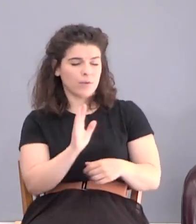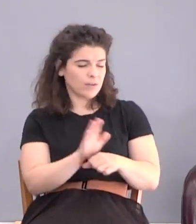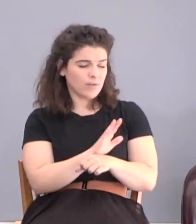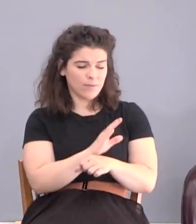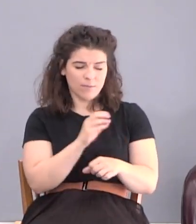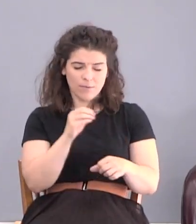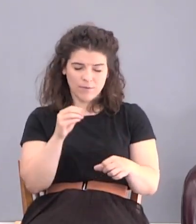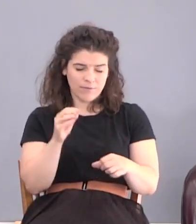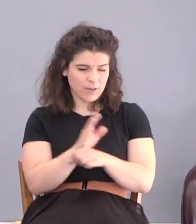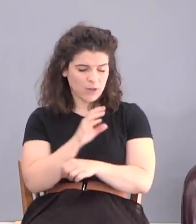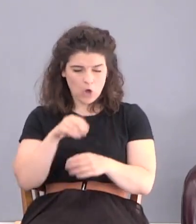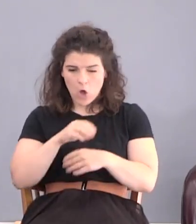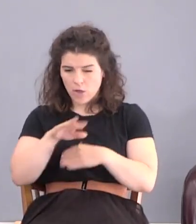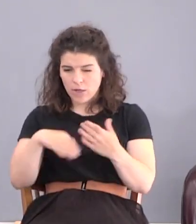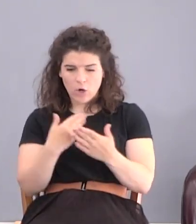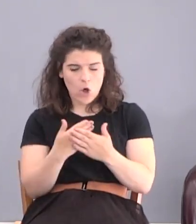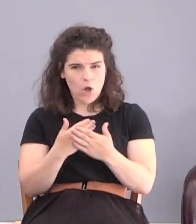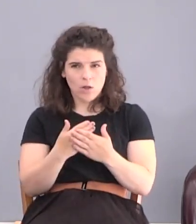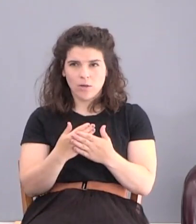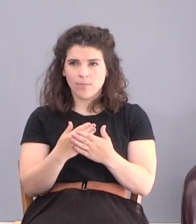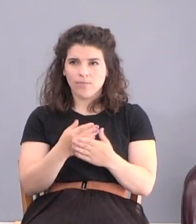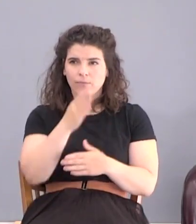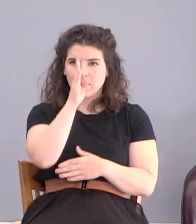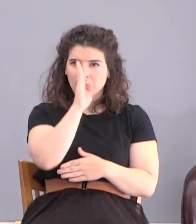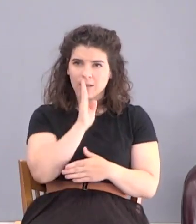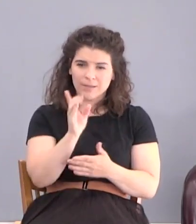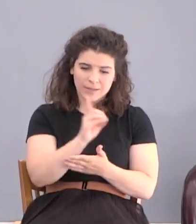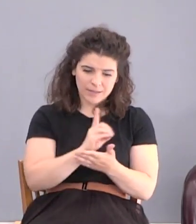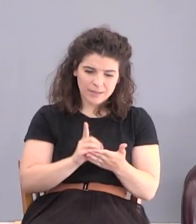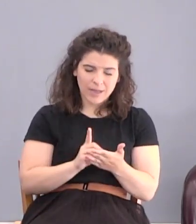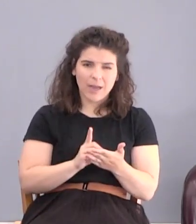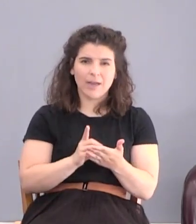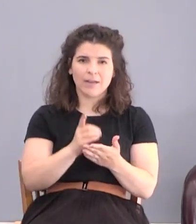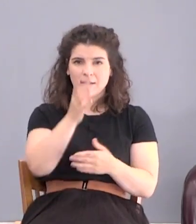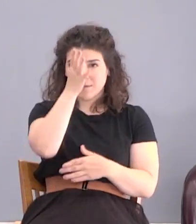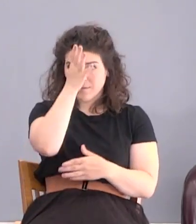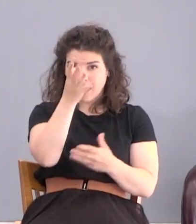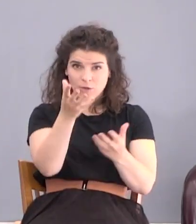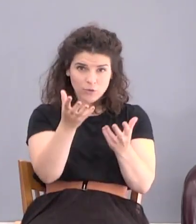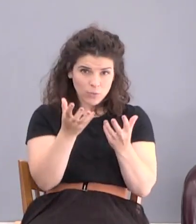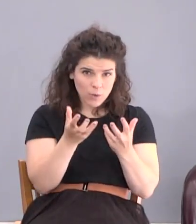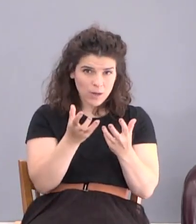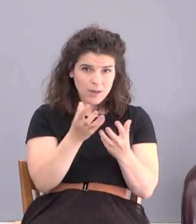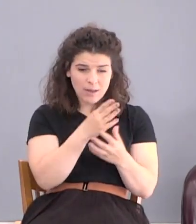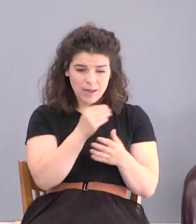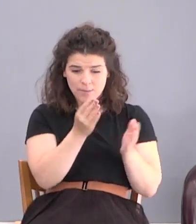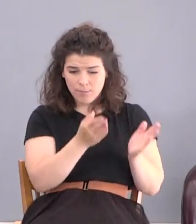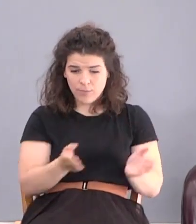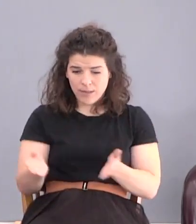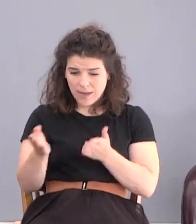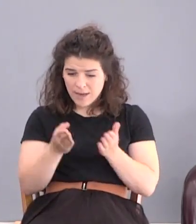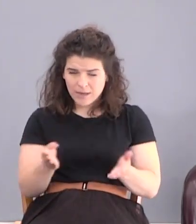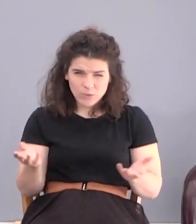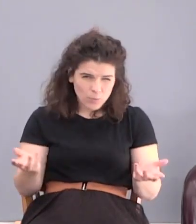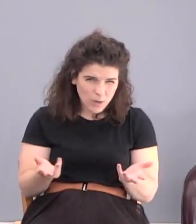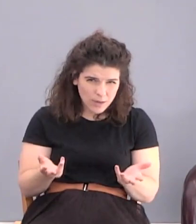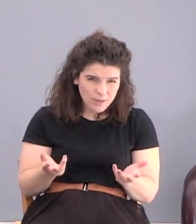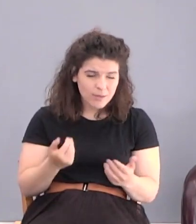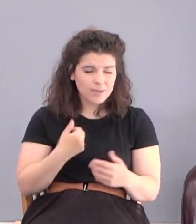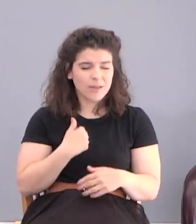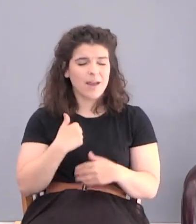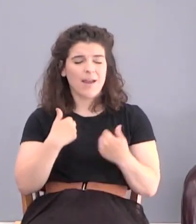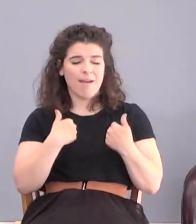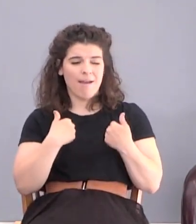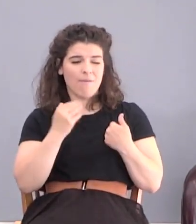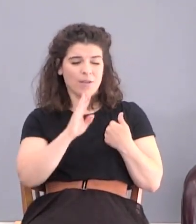all. God's design, God the Father's will and plan and is to have his son be the head over the